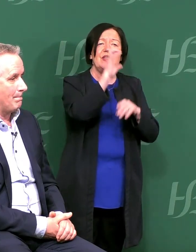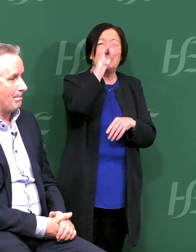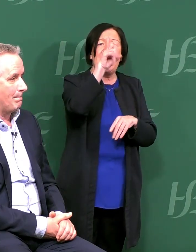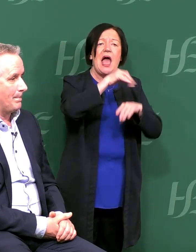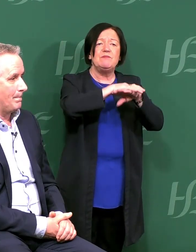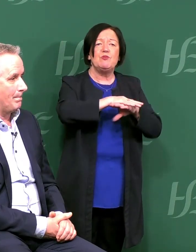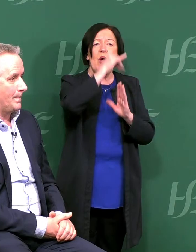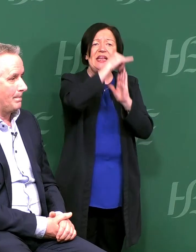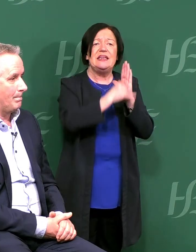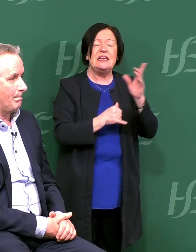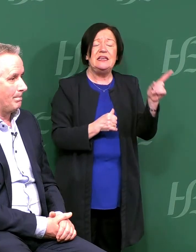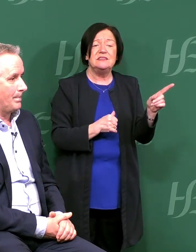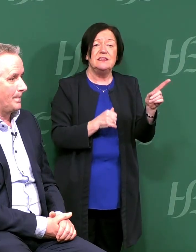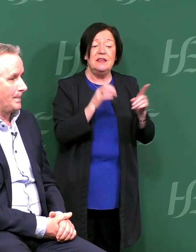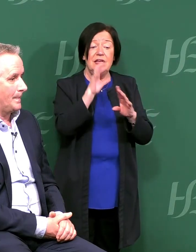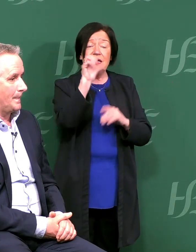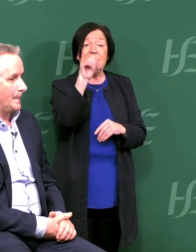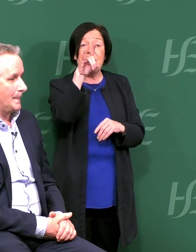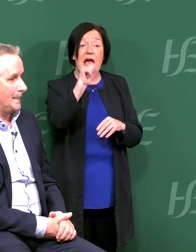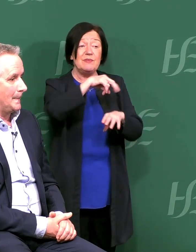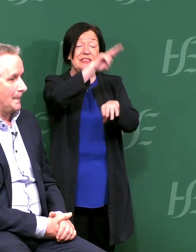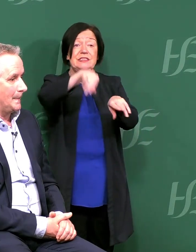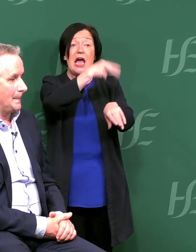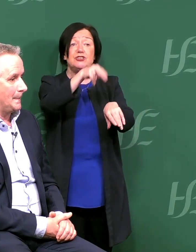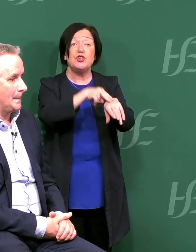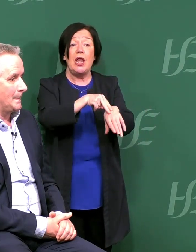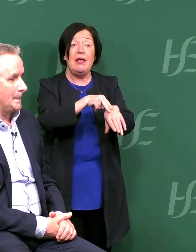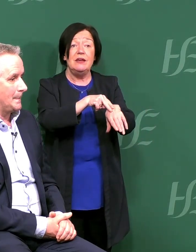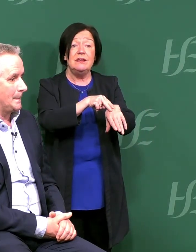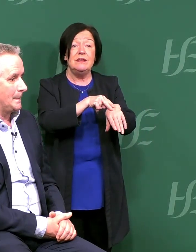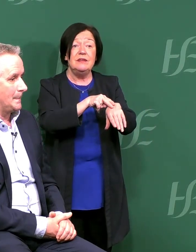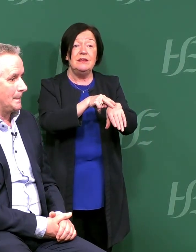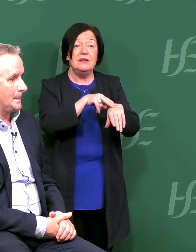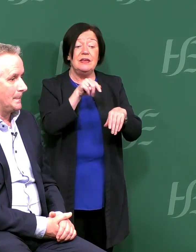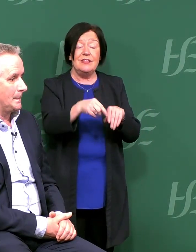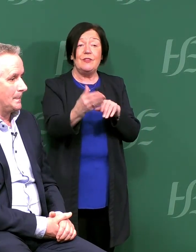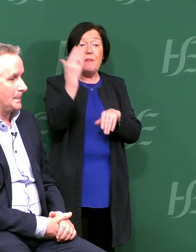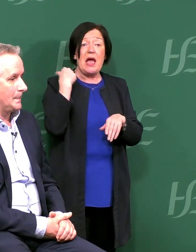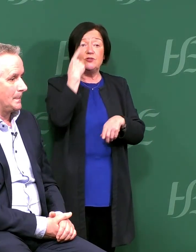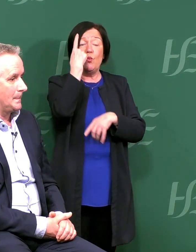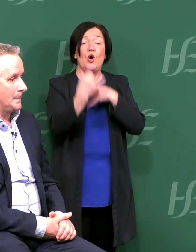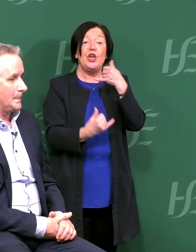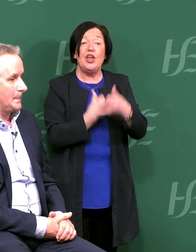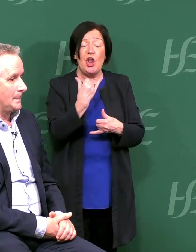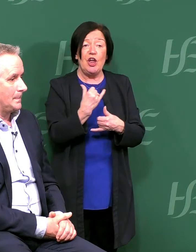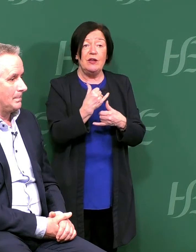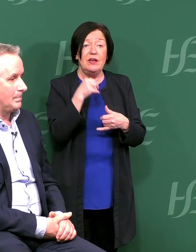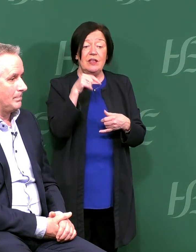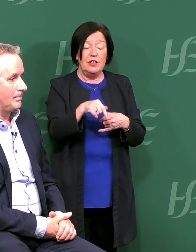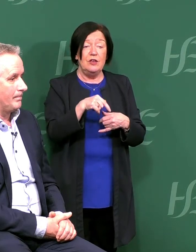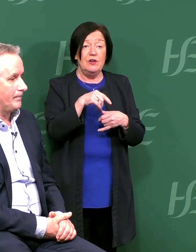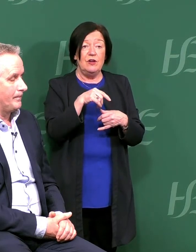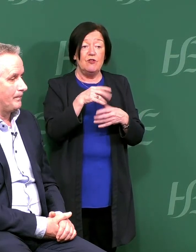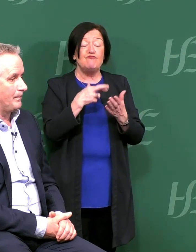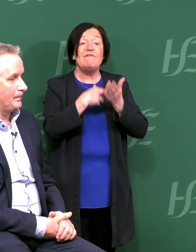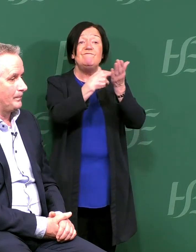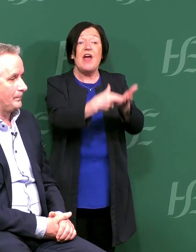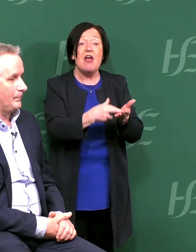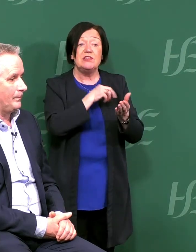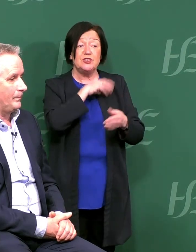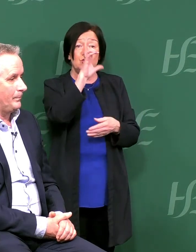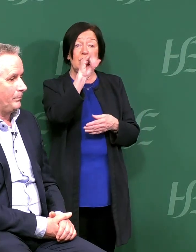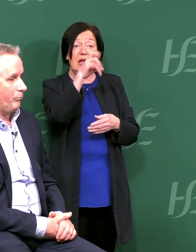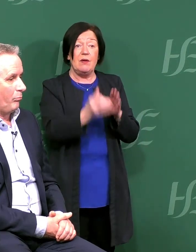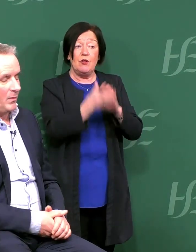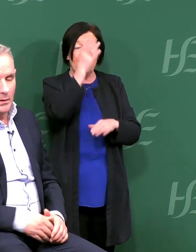list, Priscilla? So in terms of CAMS nationally, in the past year, the waiting or the referrals to CAMS